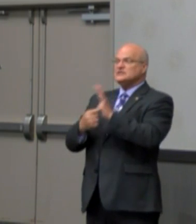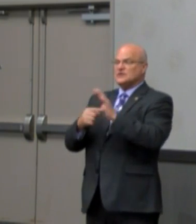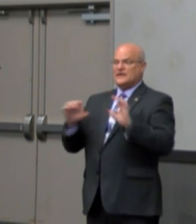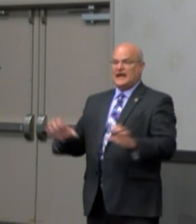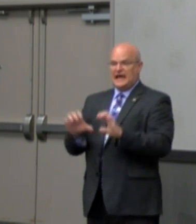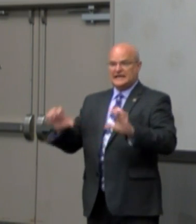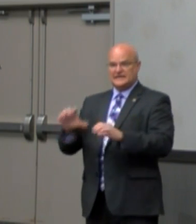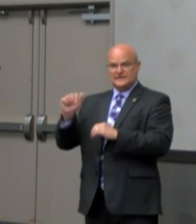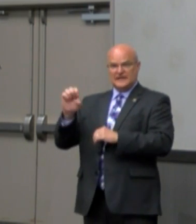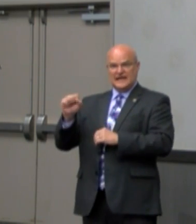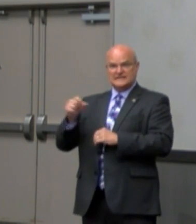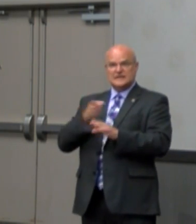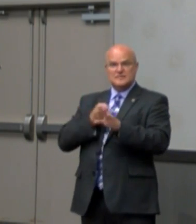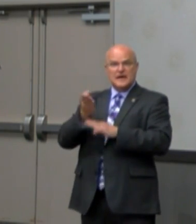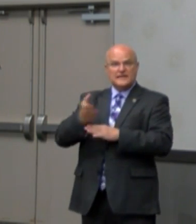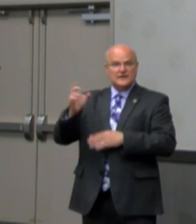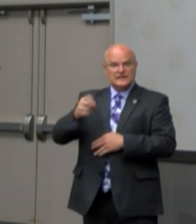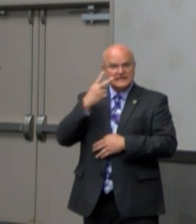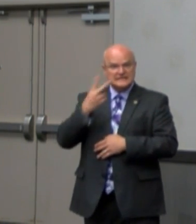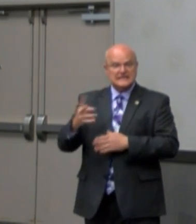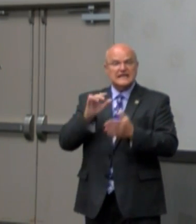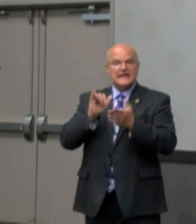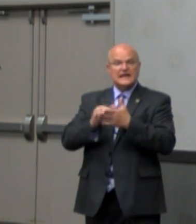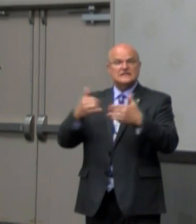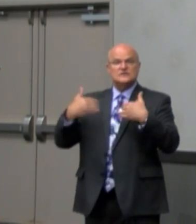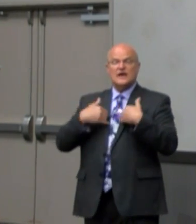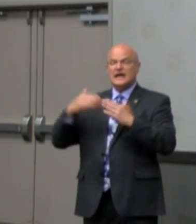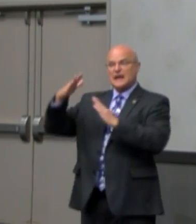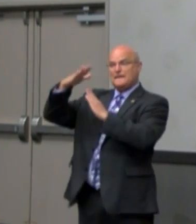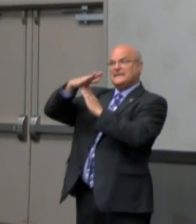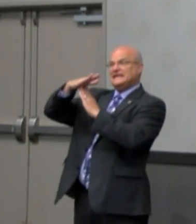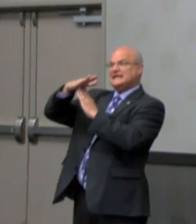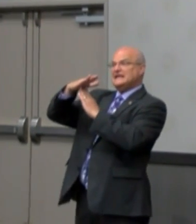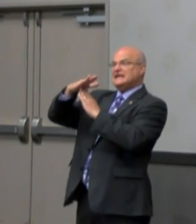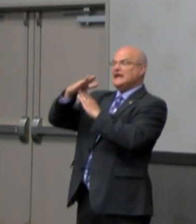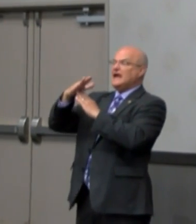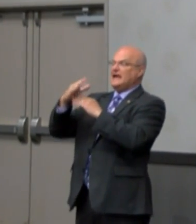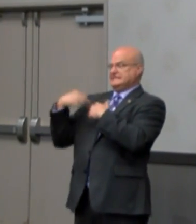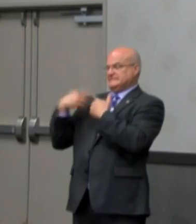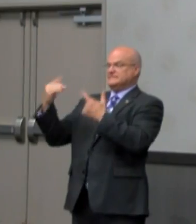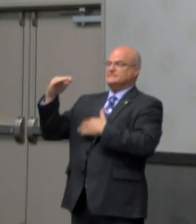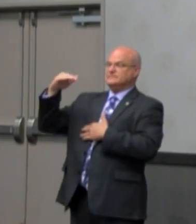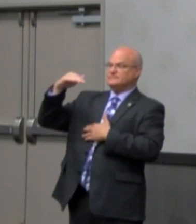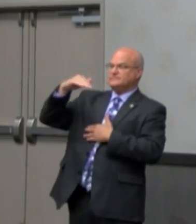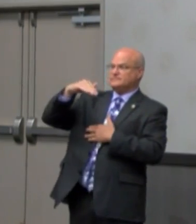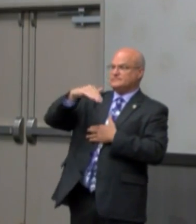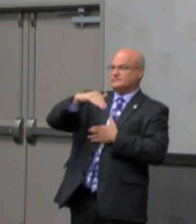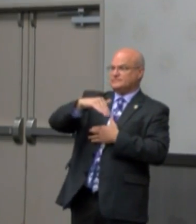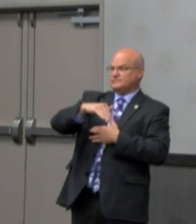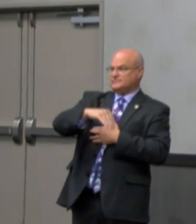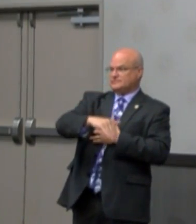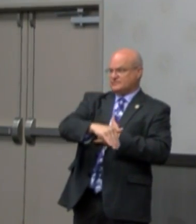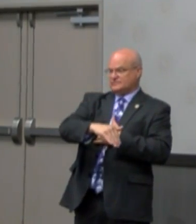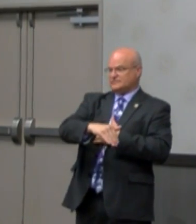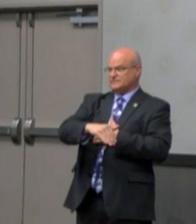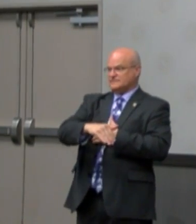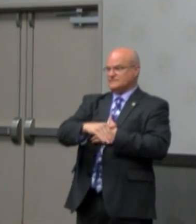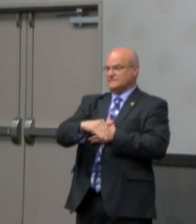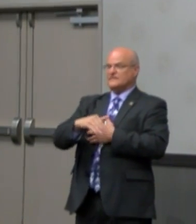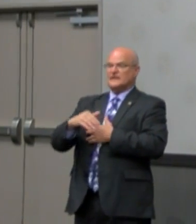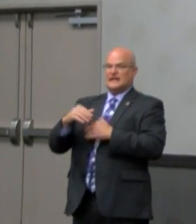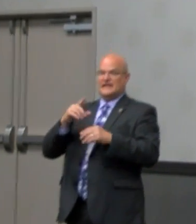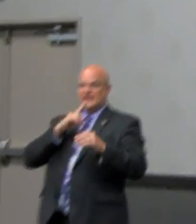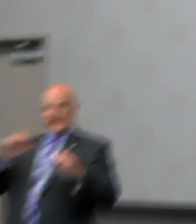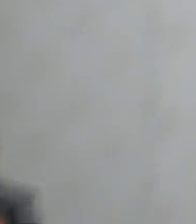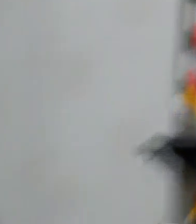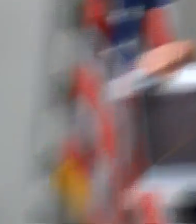the active cases. The main thing you need to see is that you had a peak, and it's been on the decline, rather a steep decline